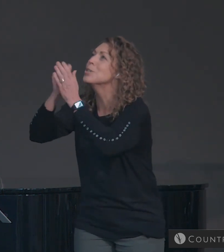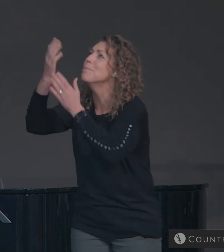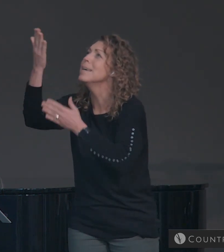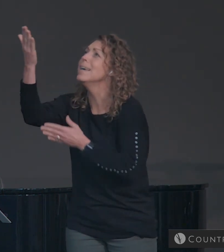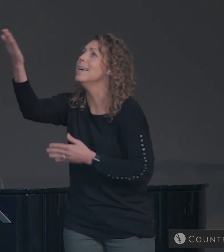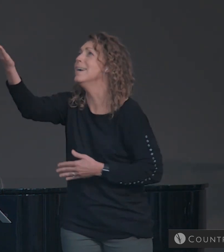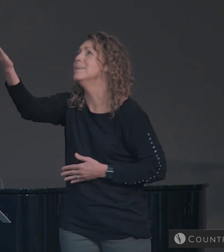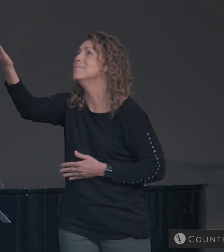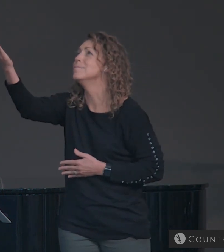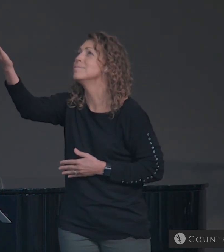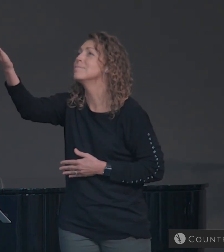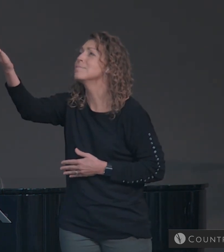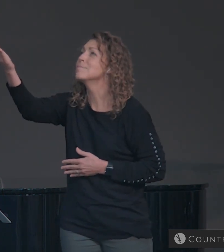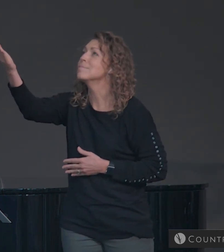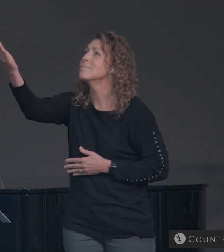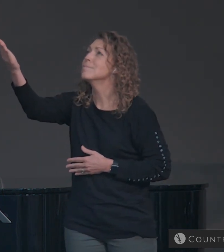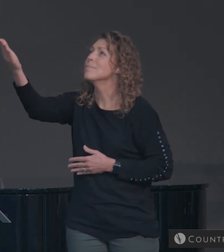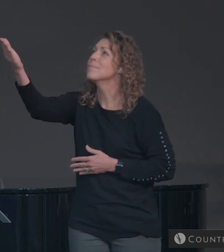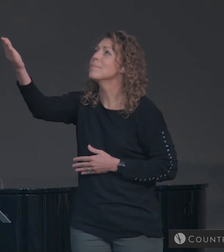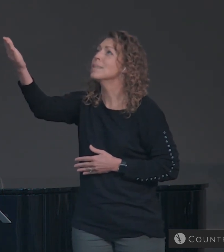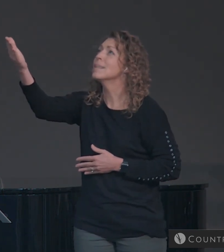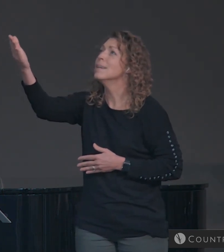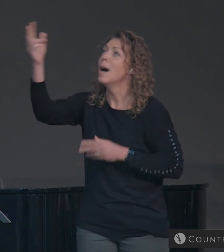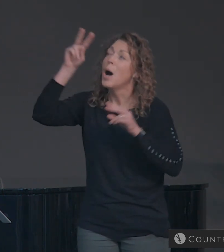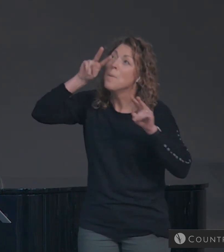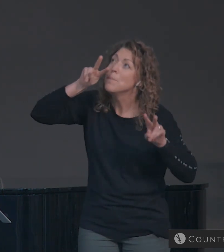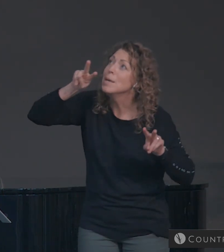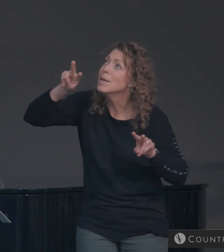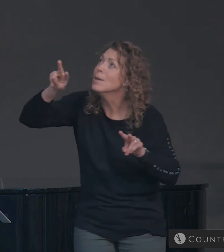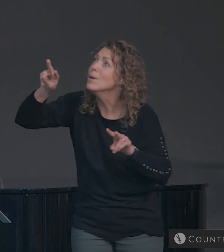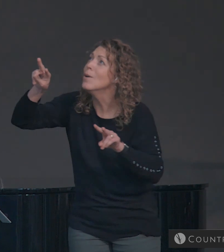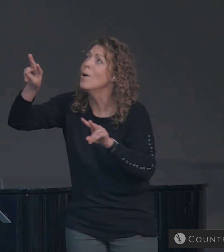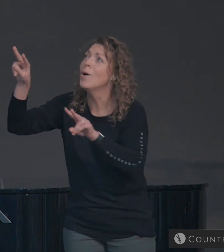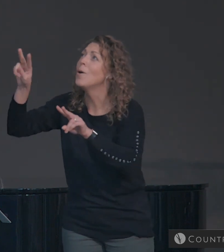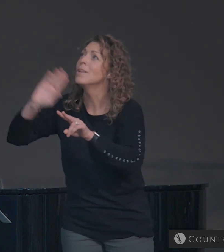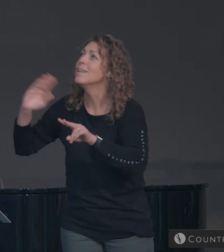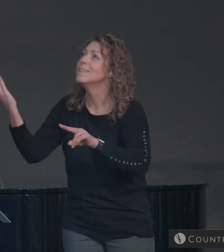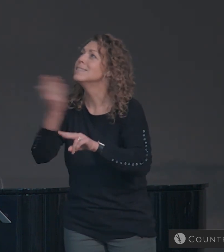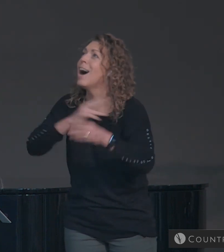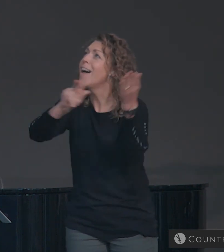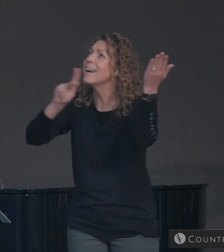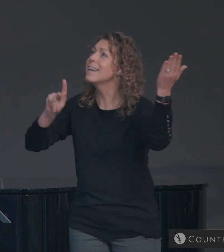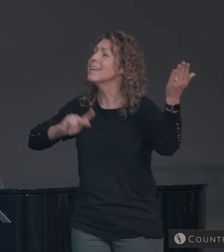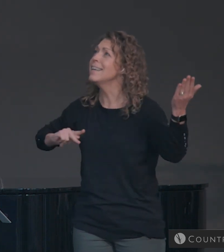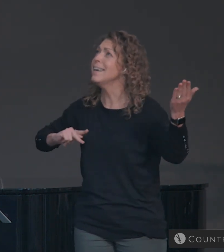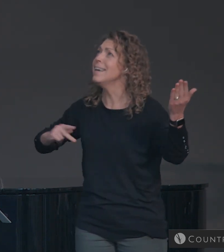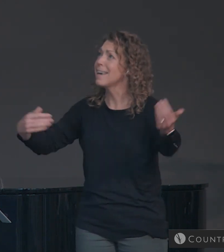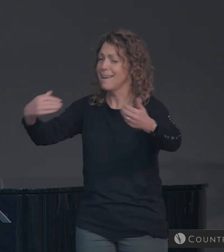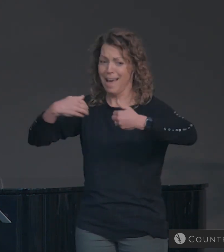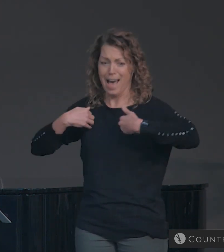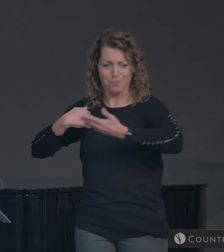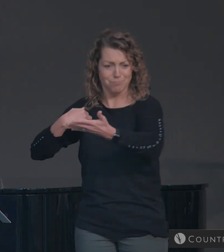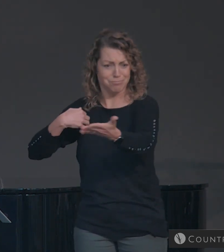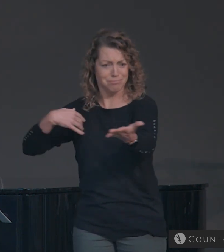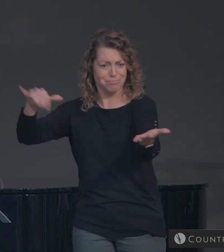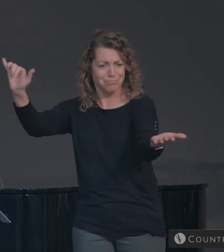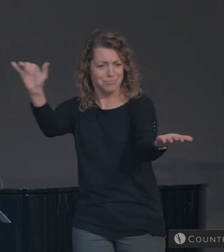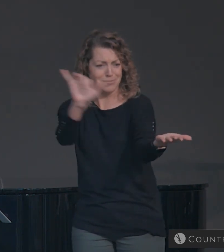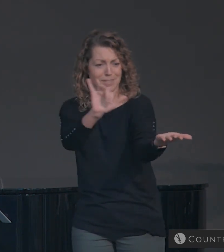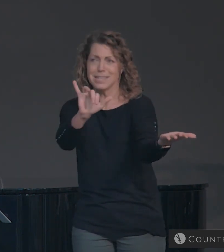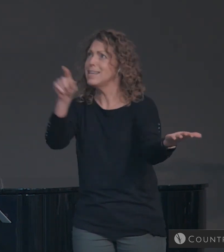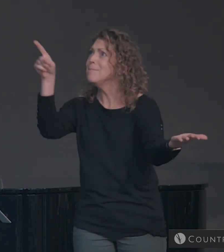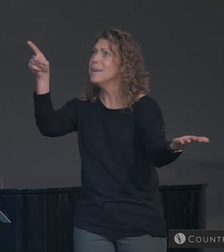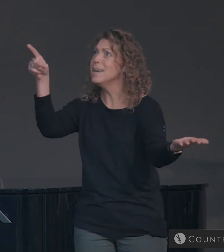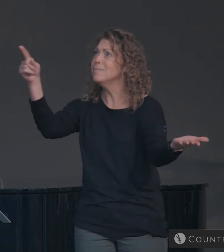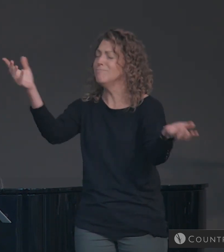let us adore Him Behold our King